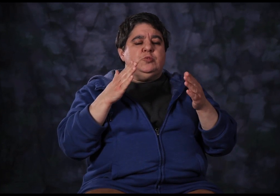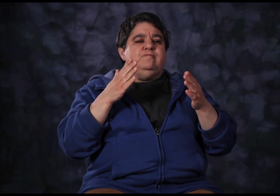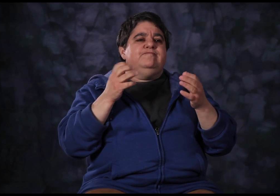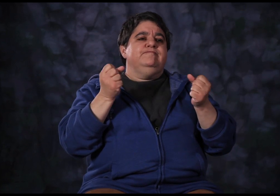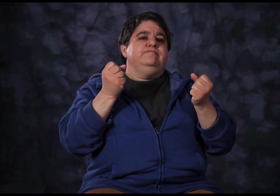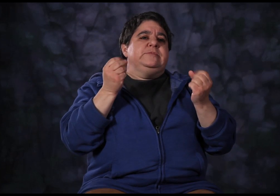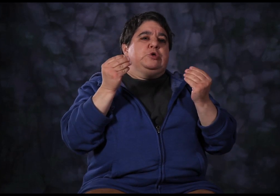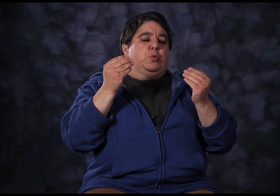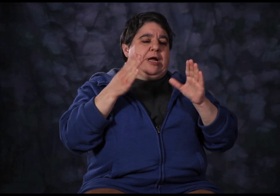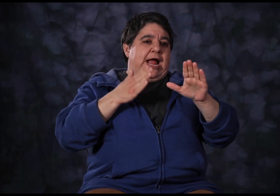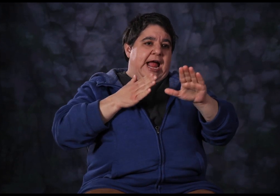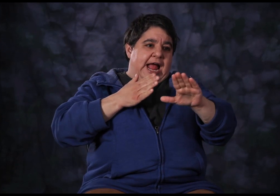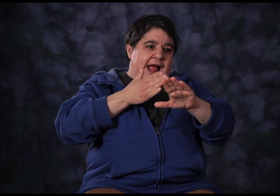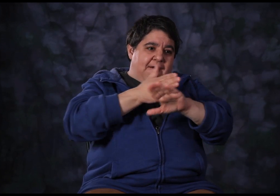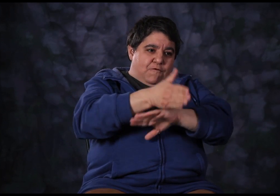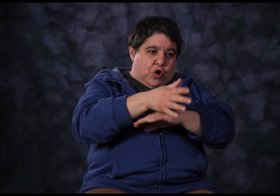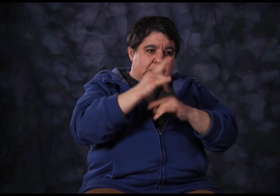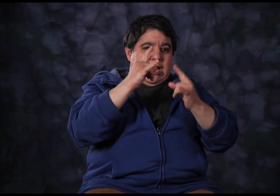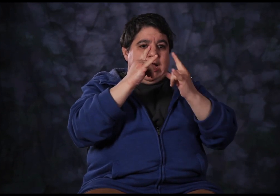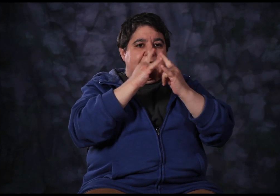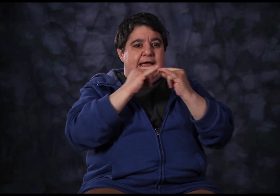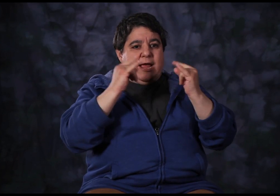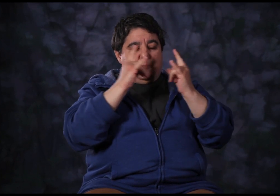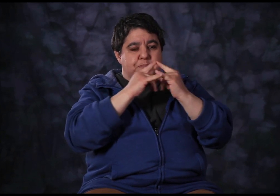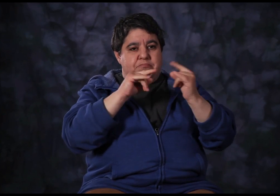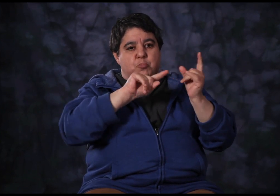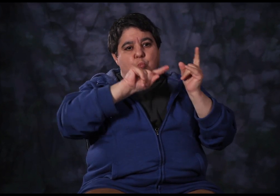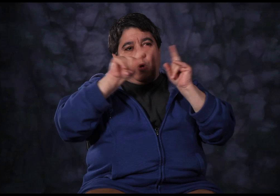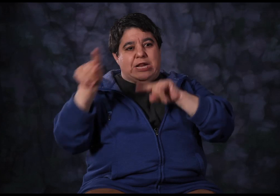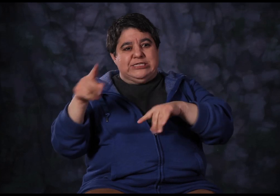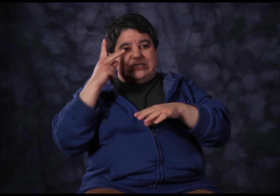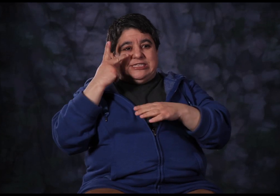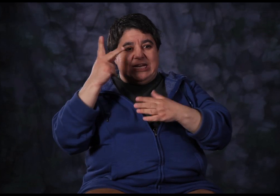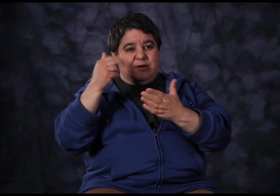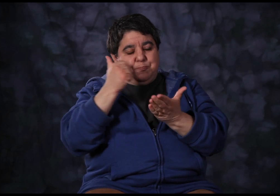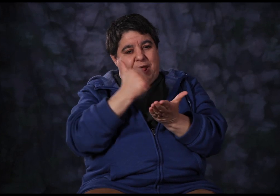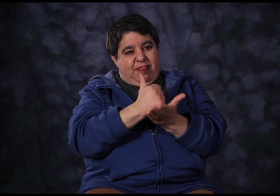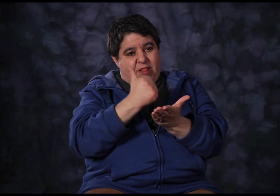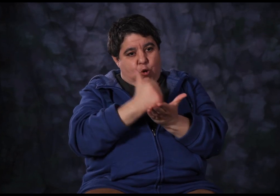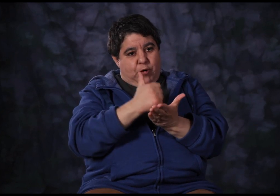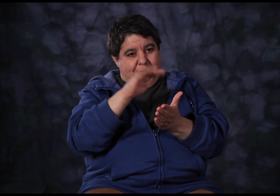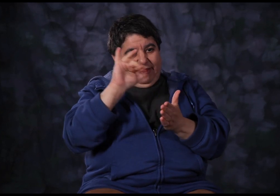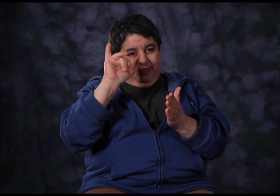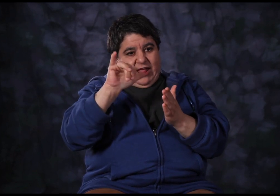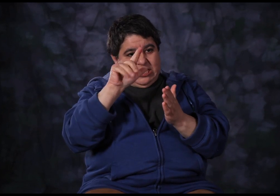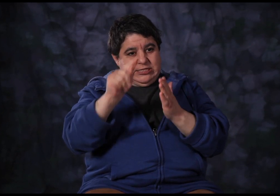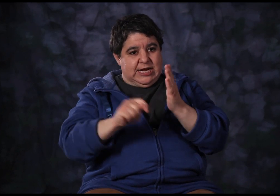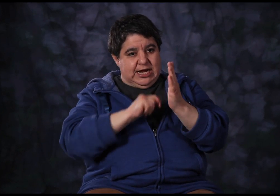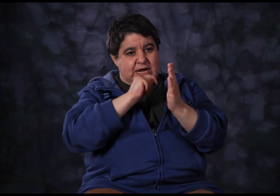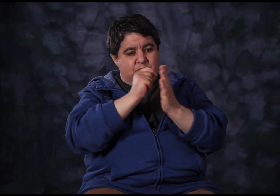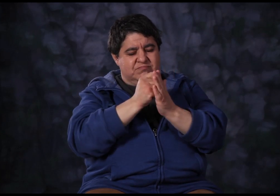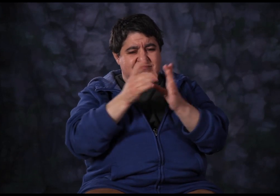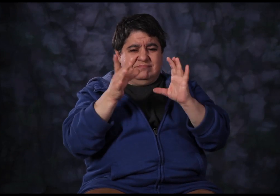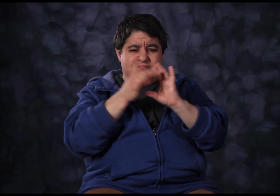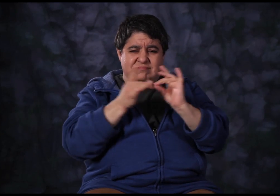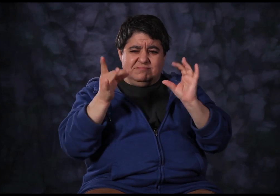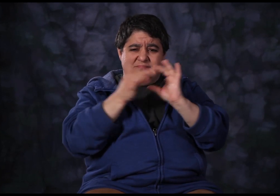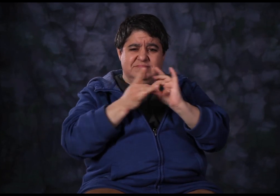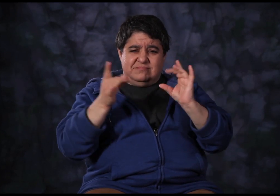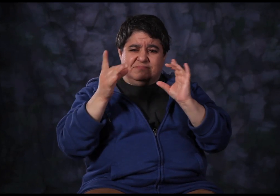But I never bothered to ask anyone else if they were hearing voices as well. And then after camp, I went and saw my therapist, and